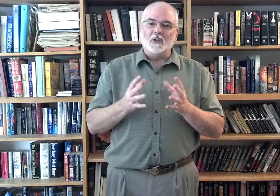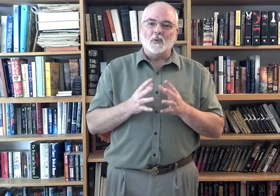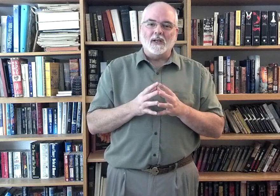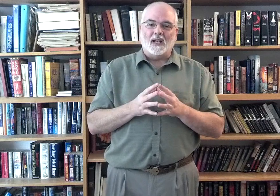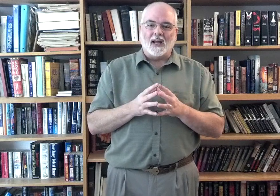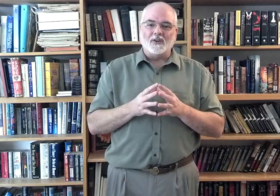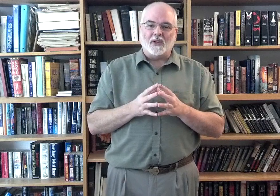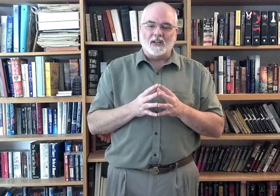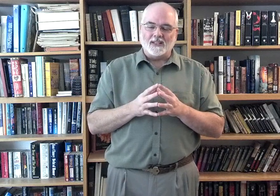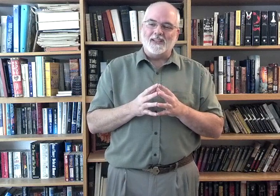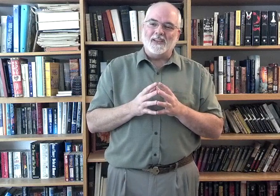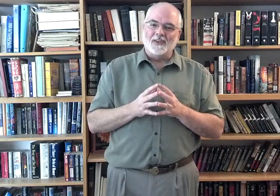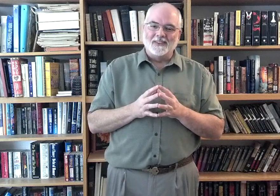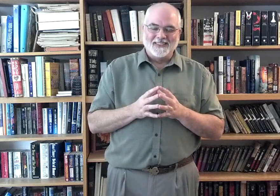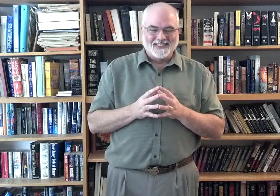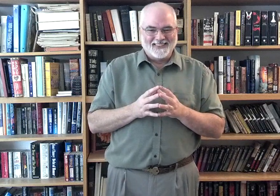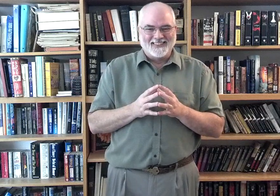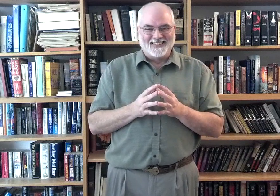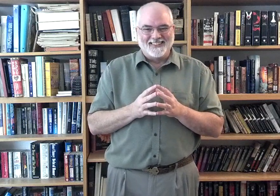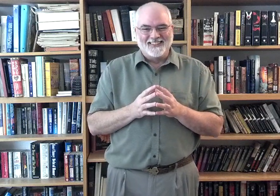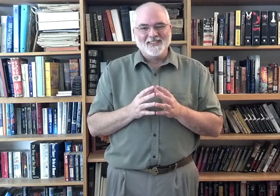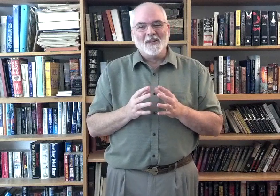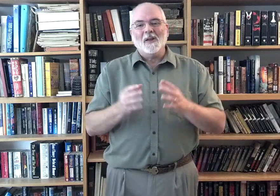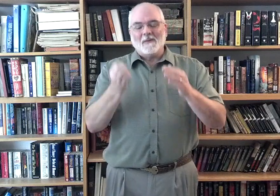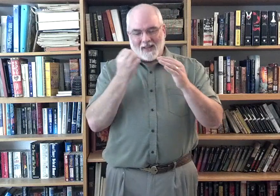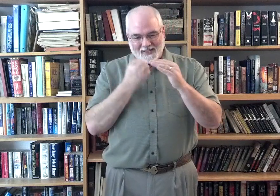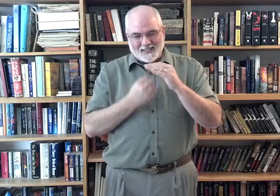between Elijah and Ezekiel. In sign